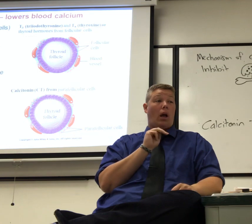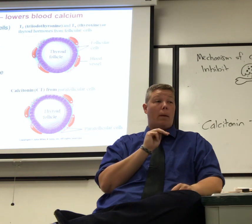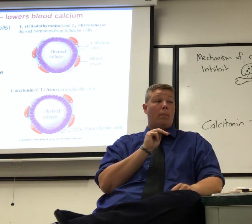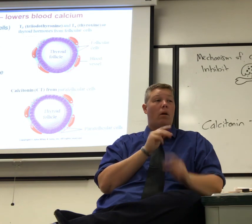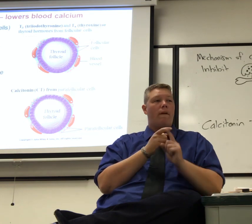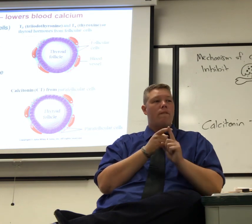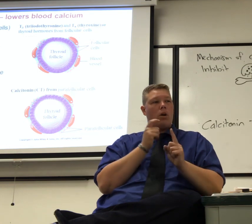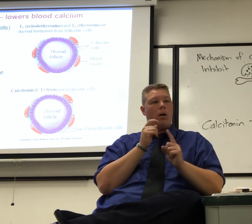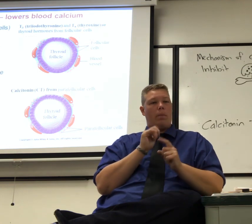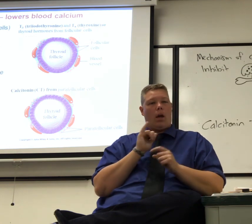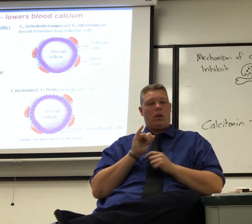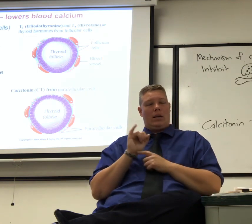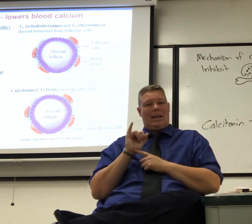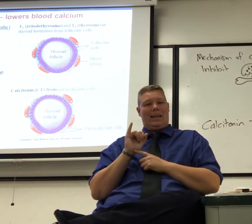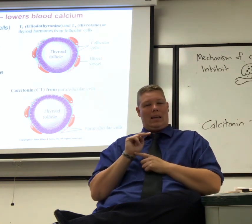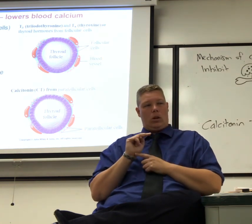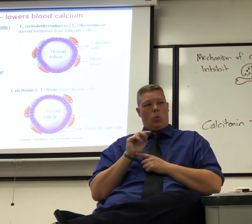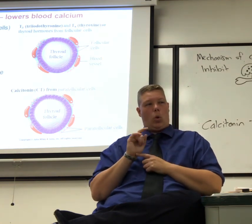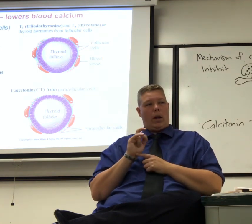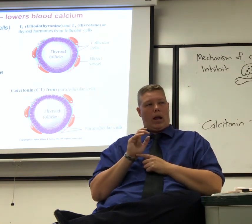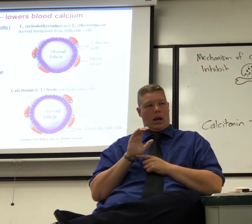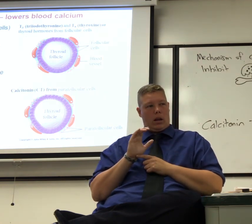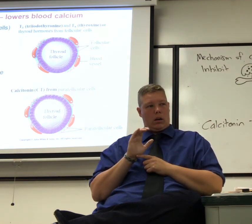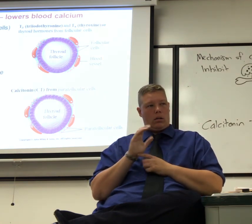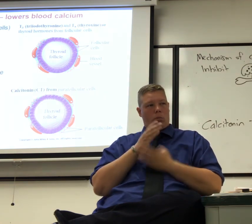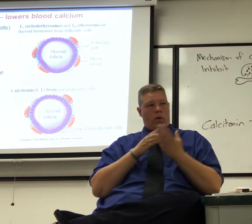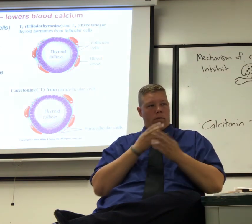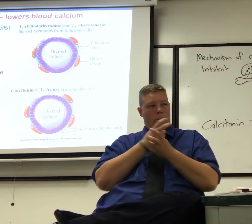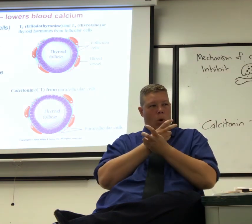Basically, you're liberating the calcium